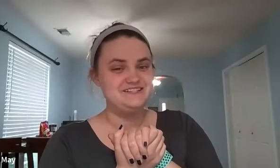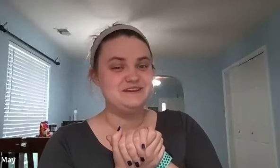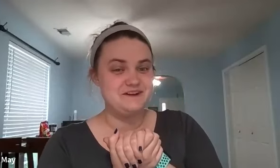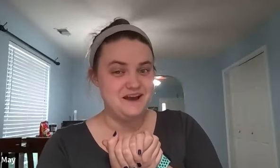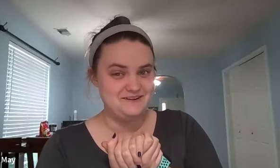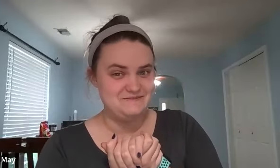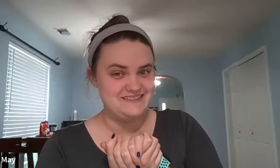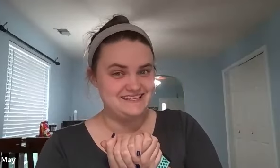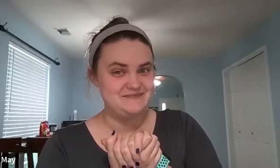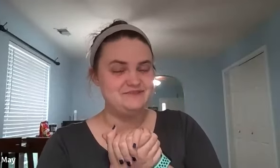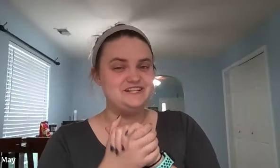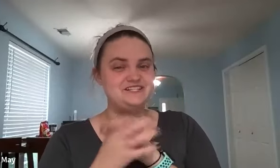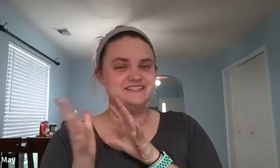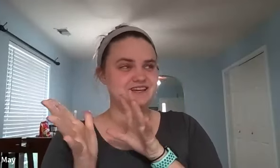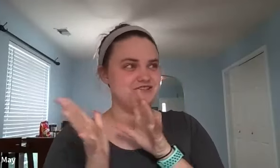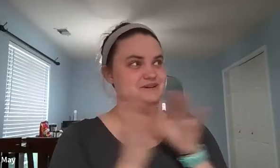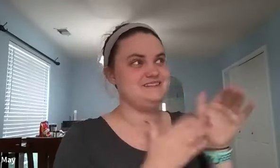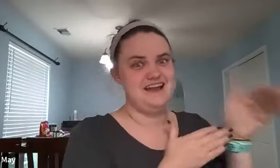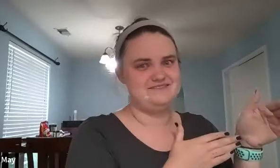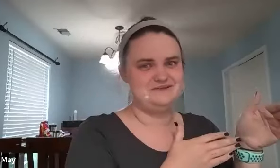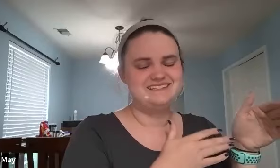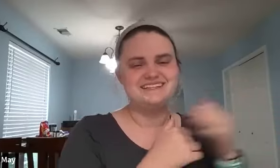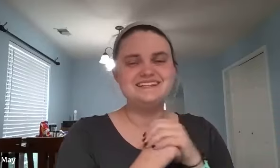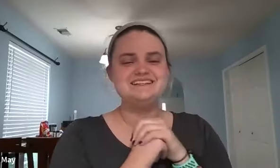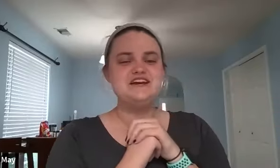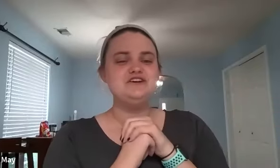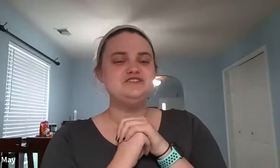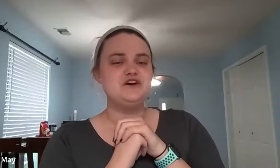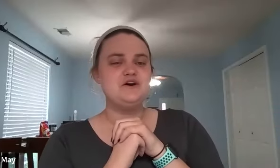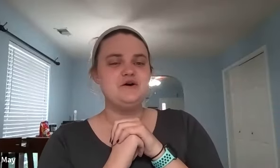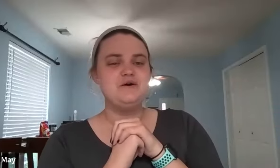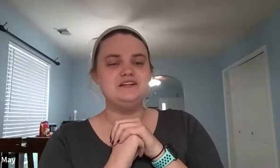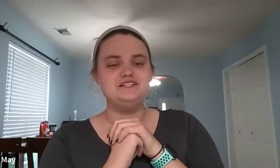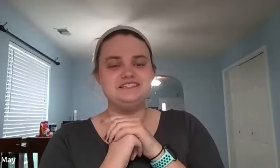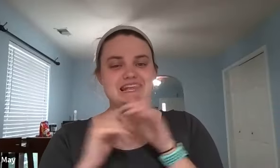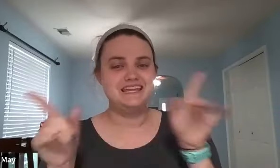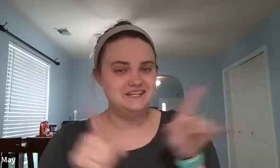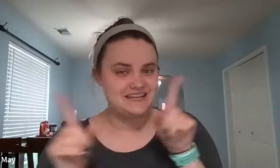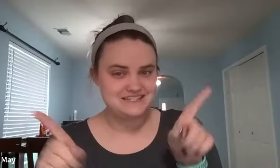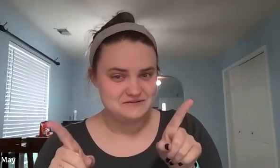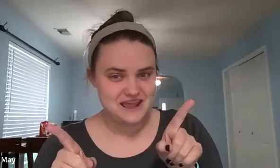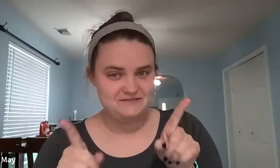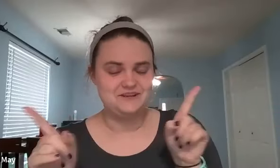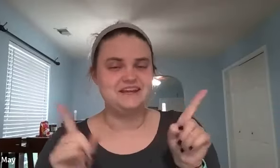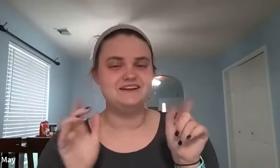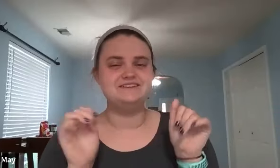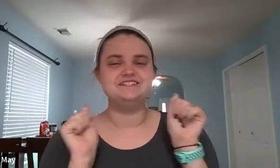to get very hungry by the time we finish because I usually wait till afterwards to eat. So just letting you guys know now, if you're getting hungry,